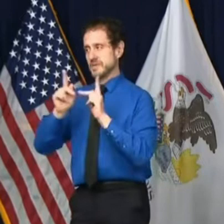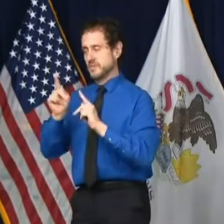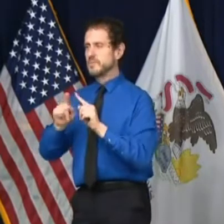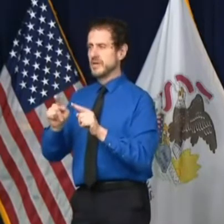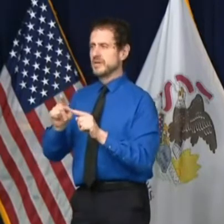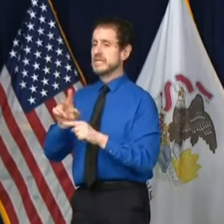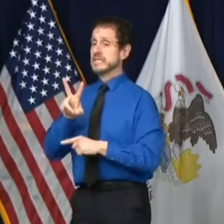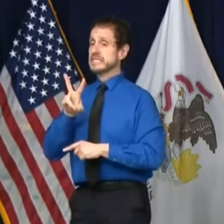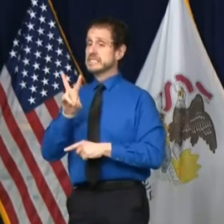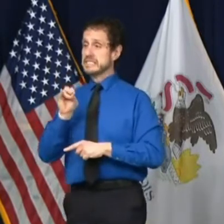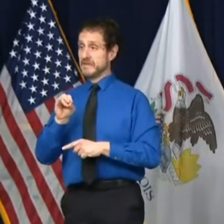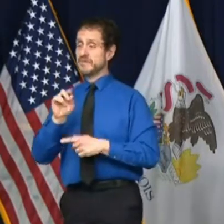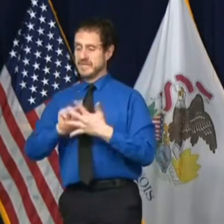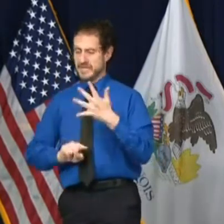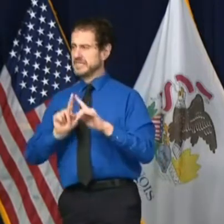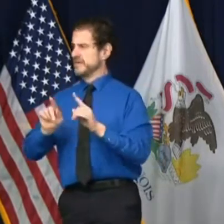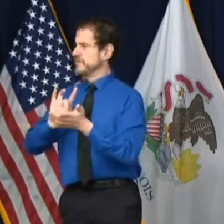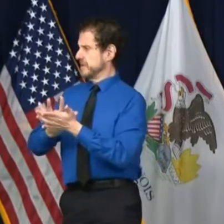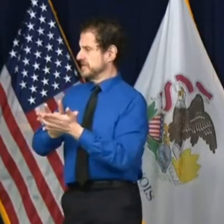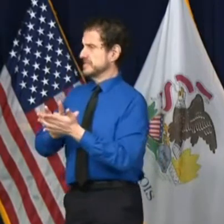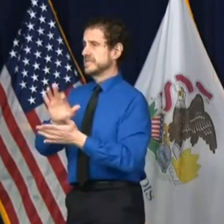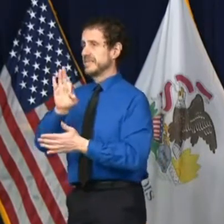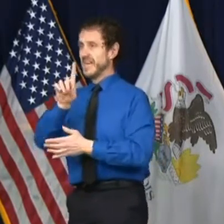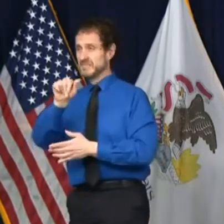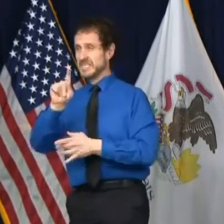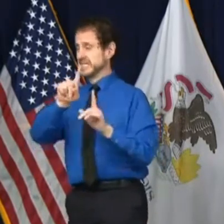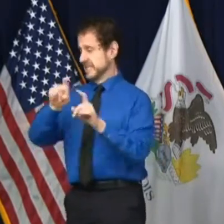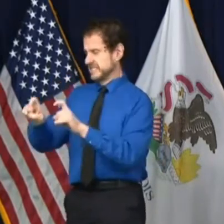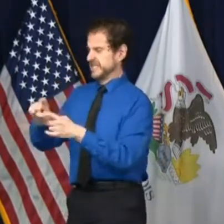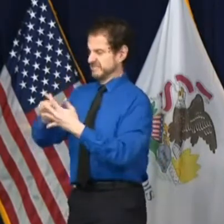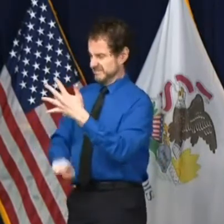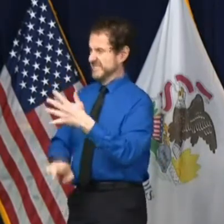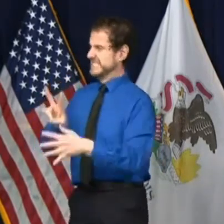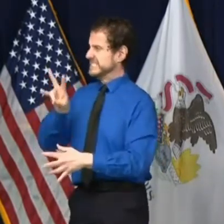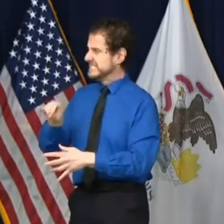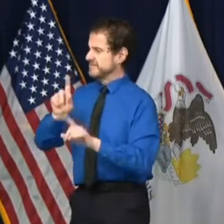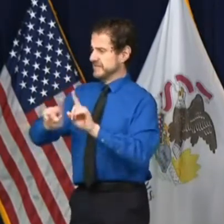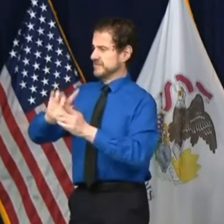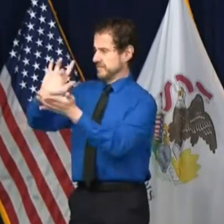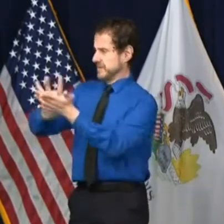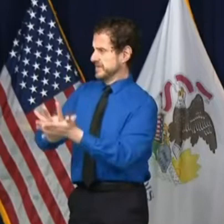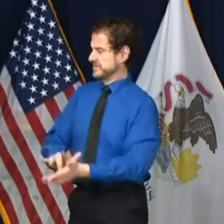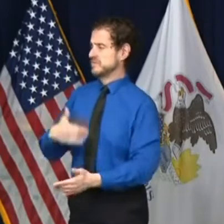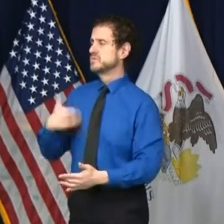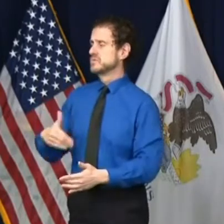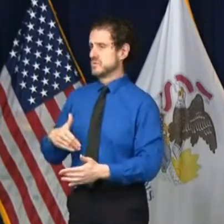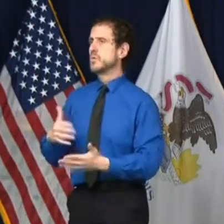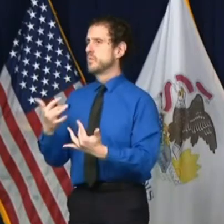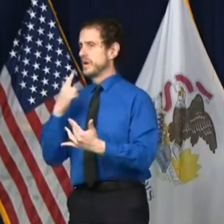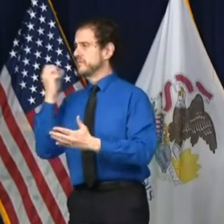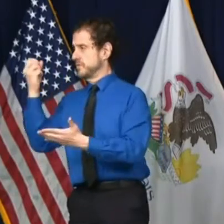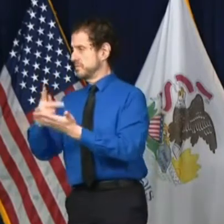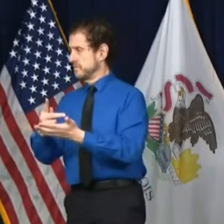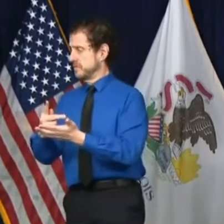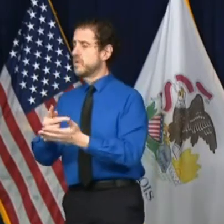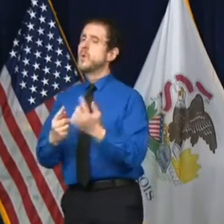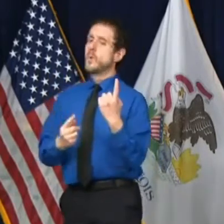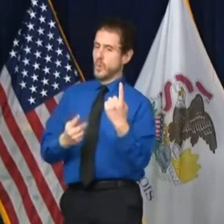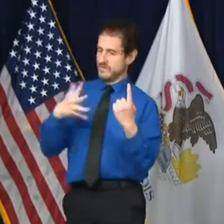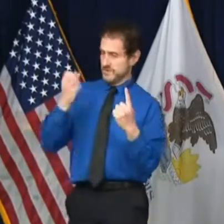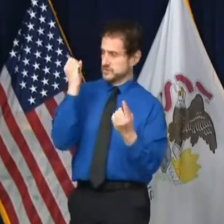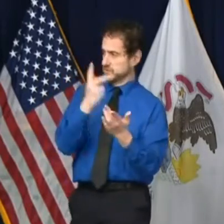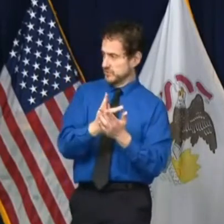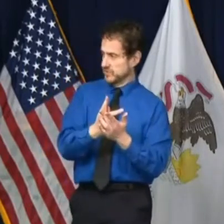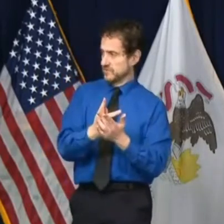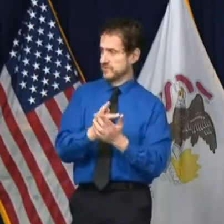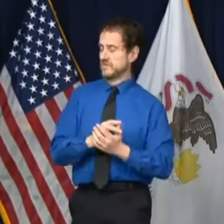those being tested by the FDA, or through, looking for approval by the FDA. And so, I